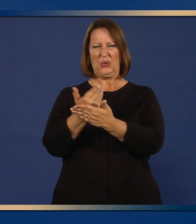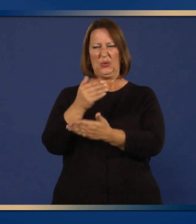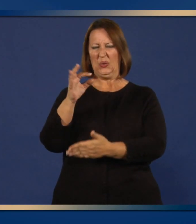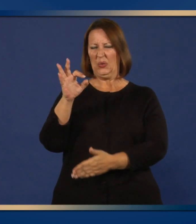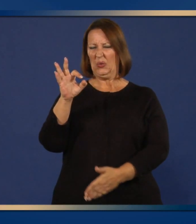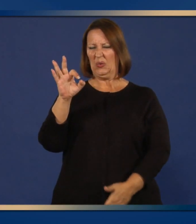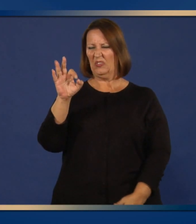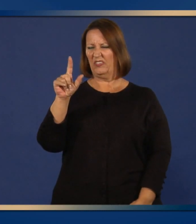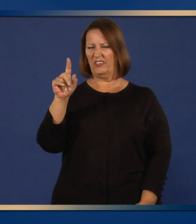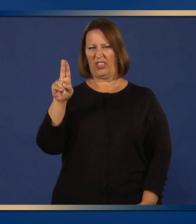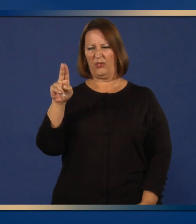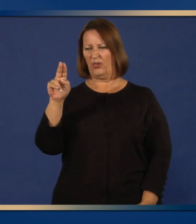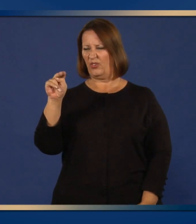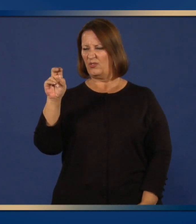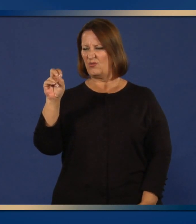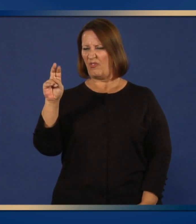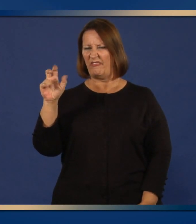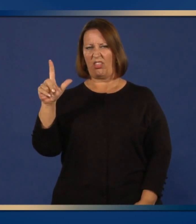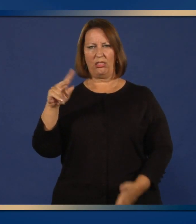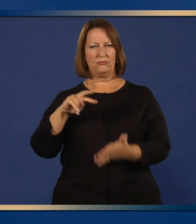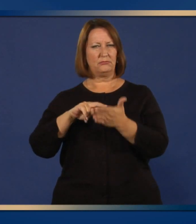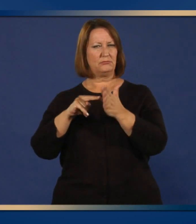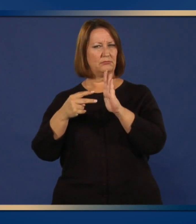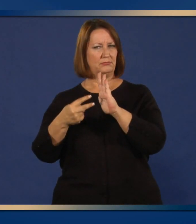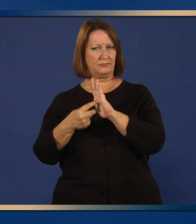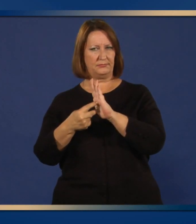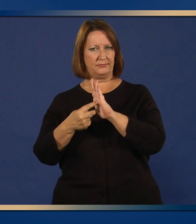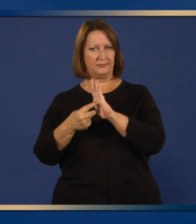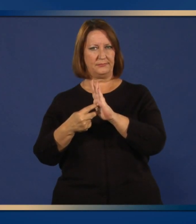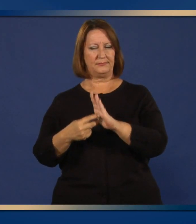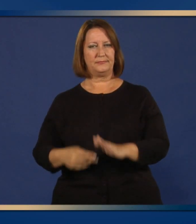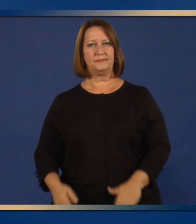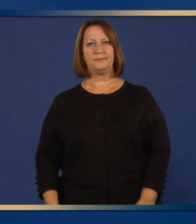What is novel flu?